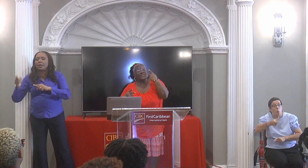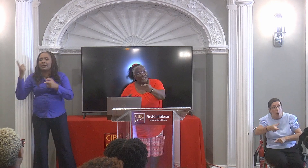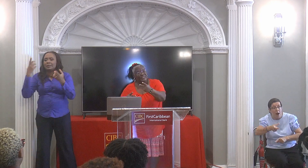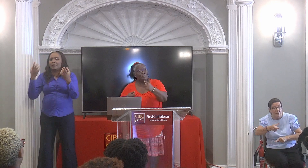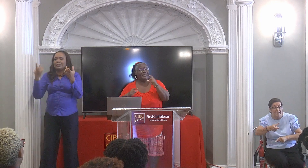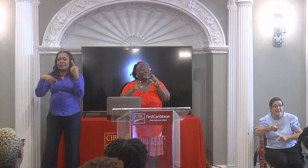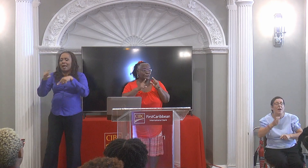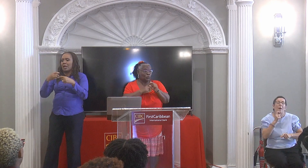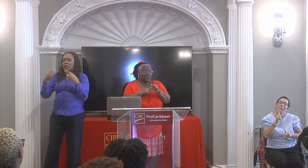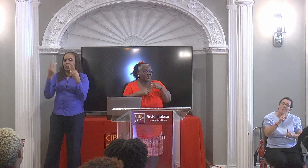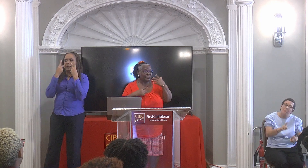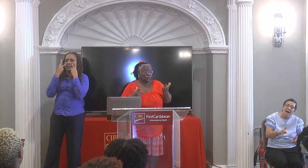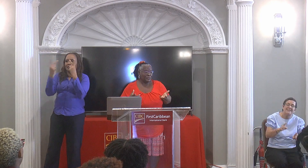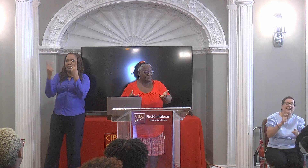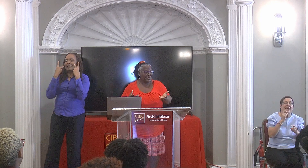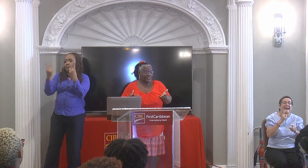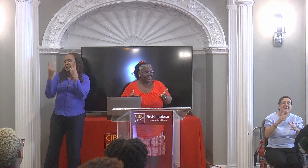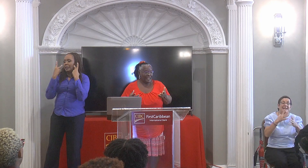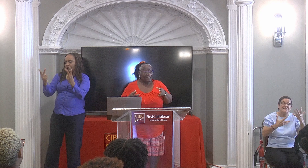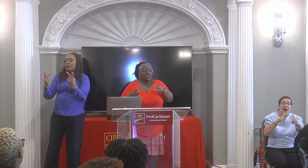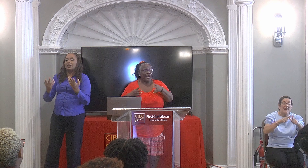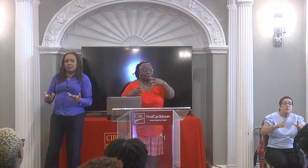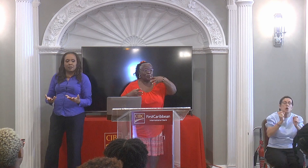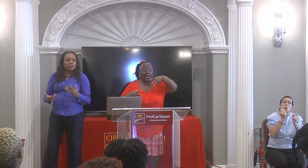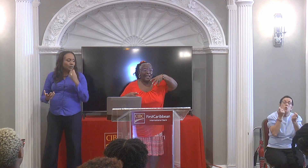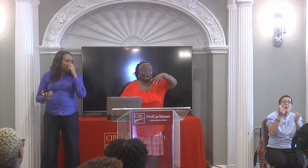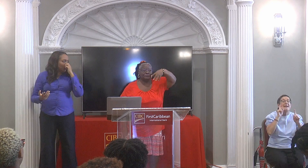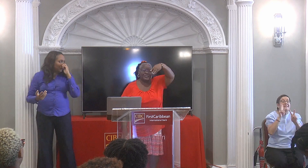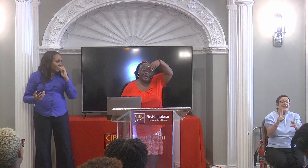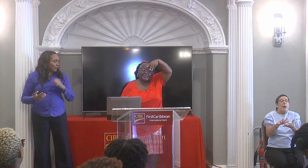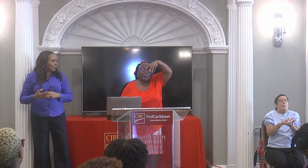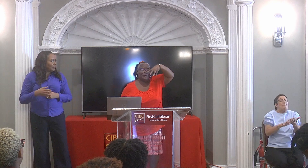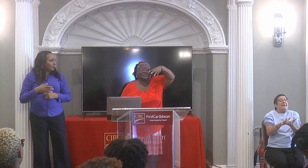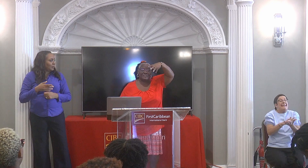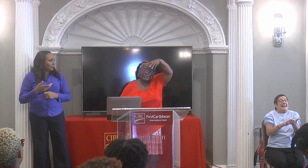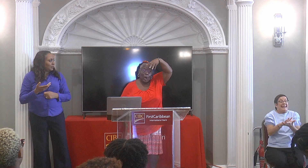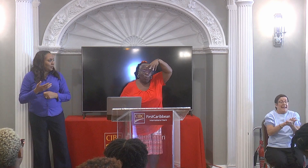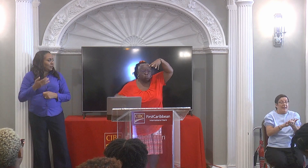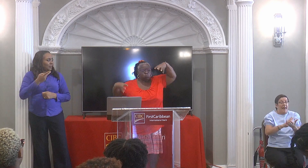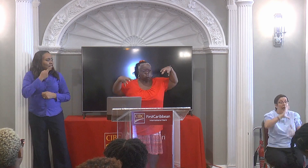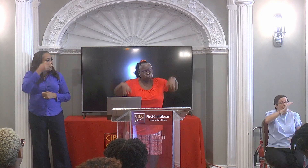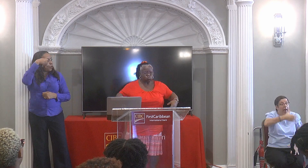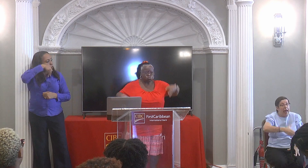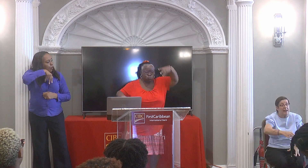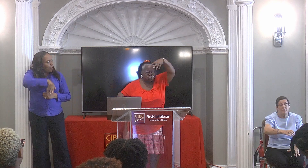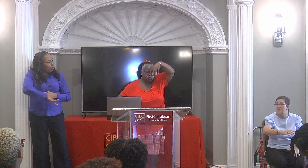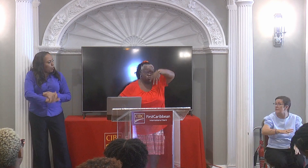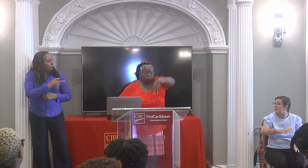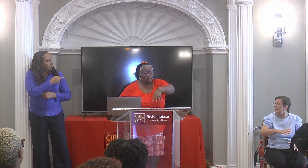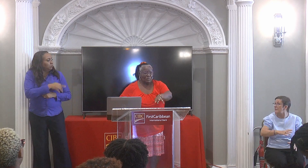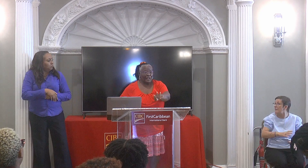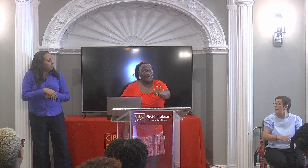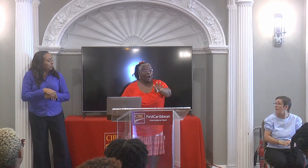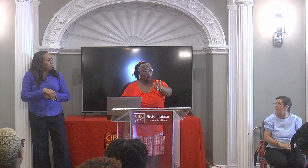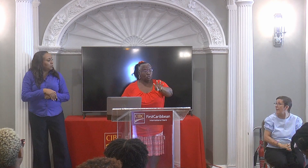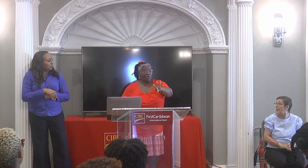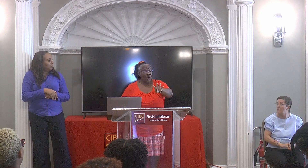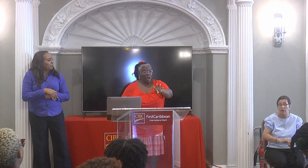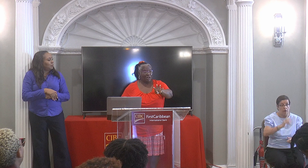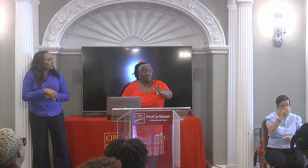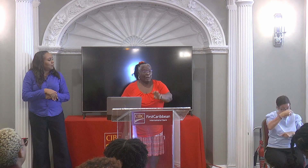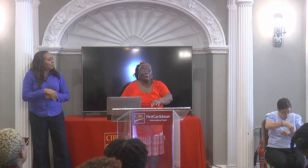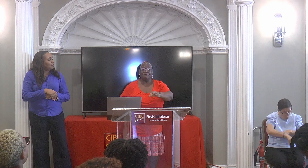you see the meaning of the words that you would have heard. So that for elephant, they would have seen a